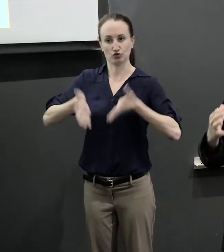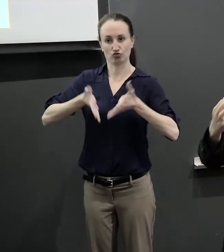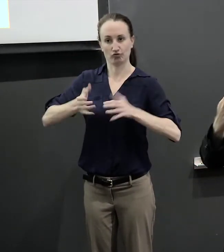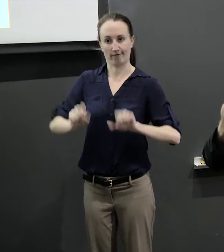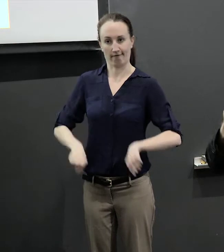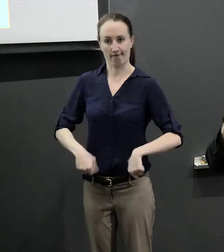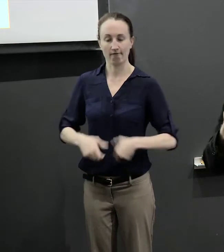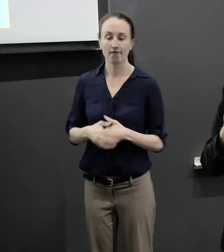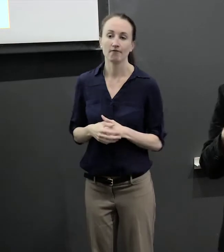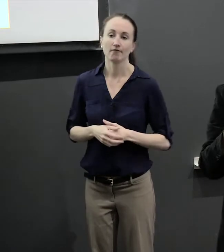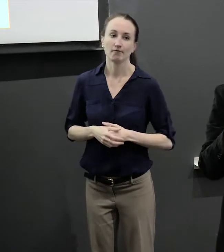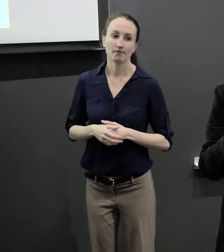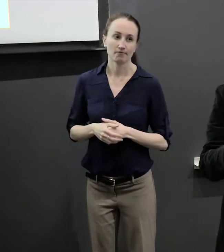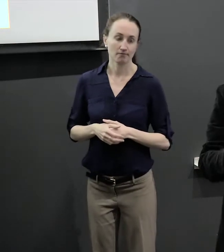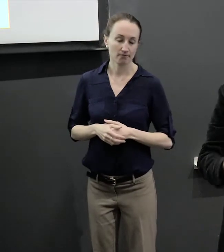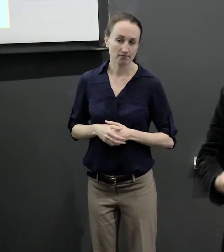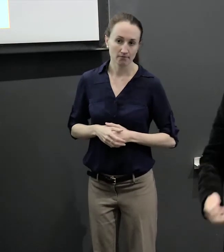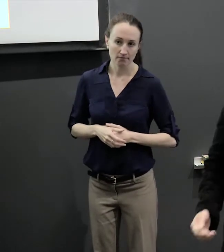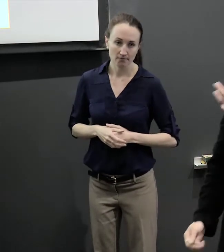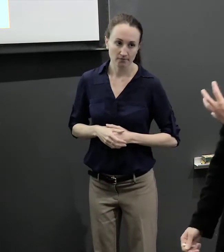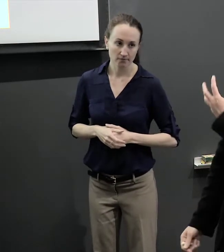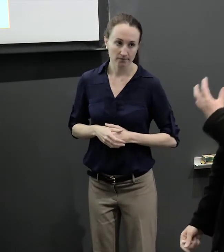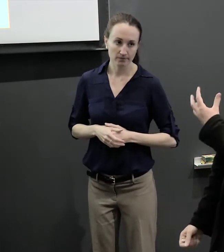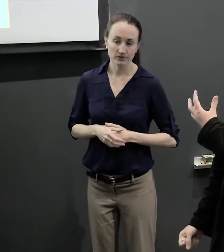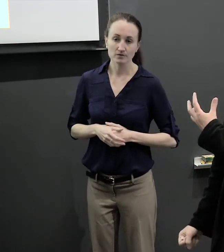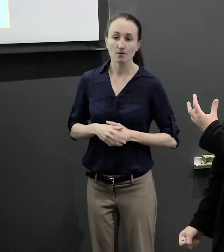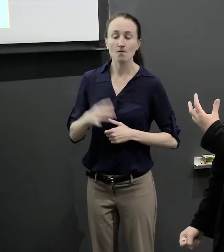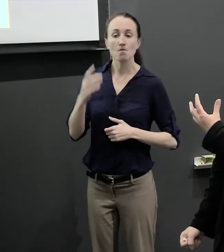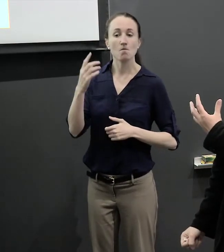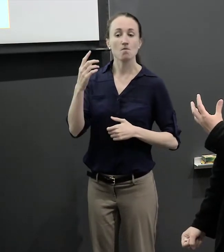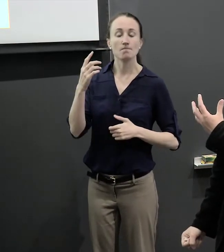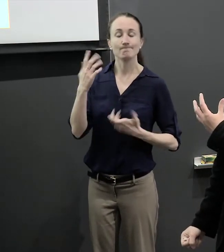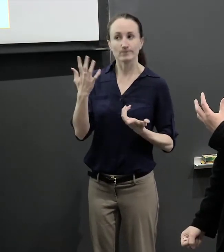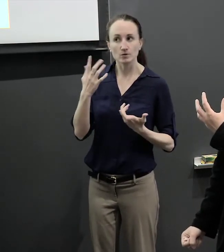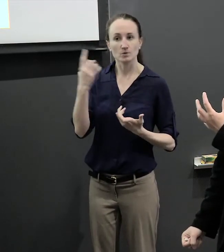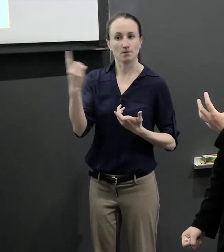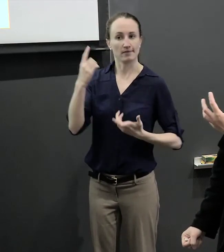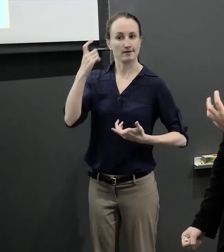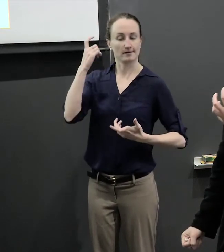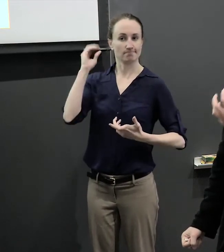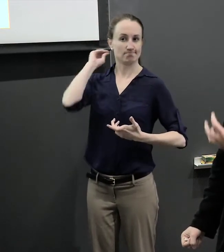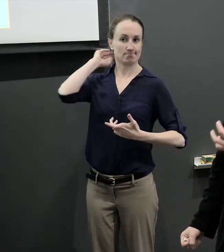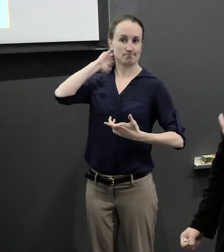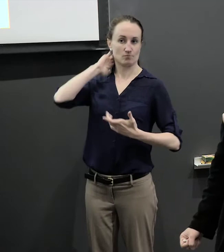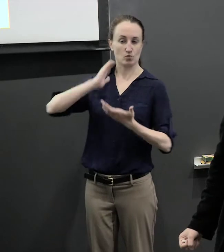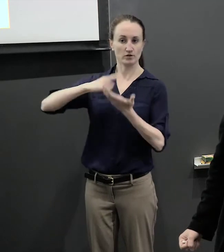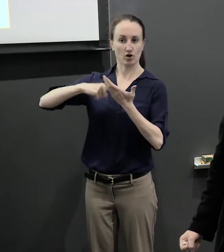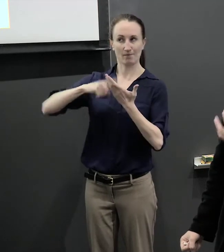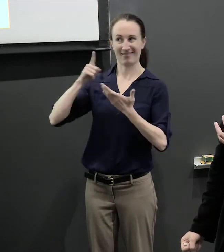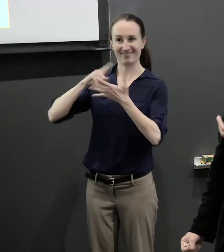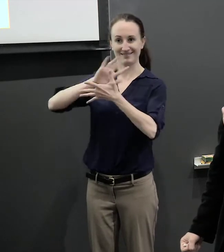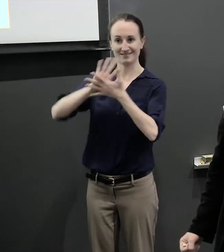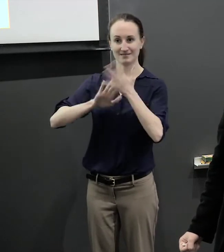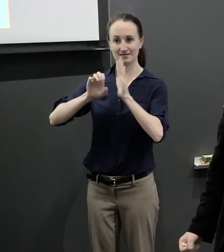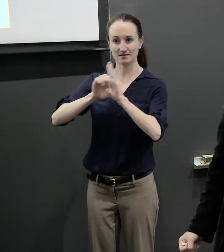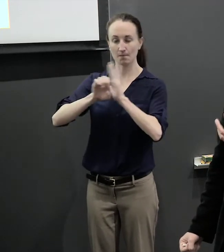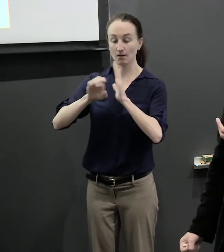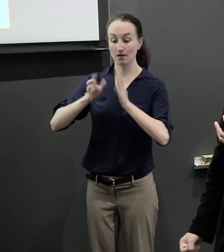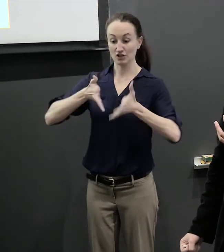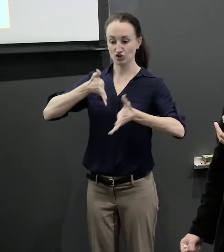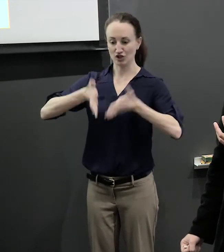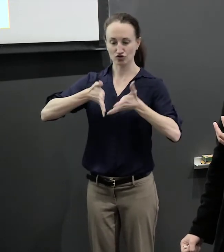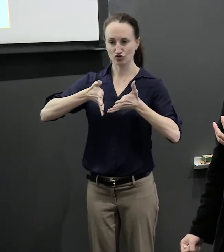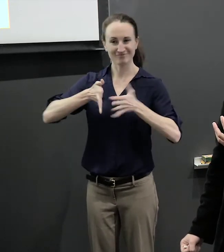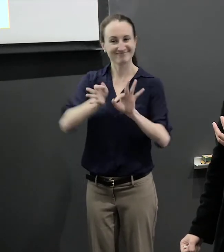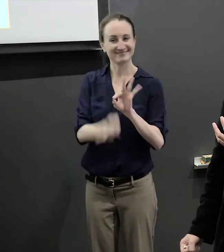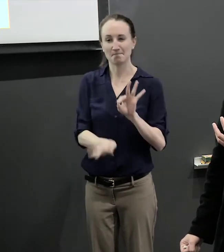And I think one issue when discussing these examples is that gestures are much more sophisticated than one might have